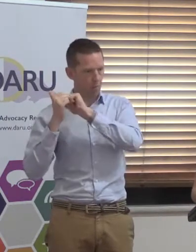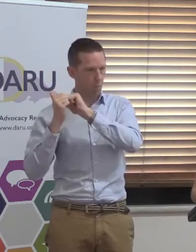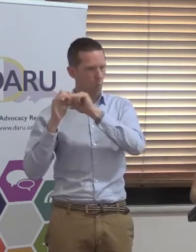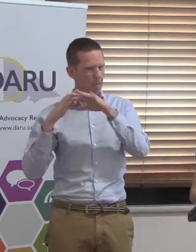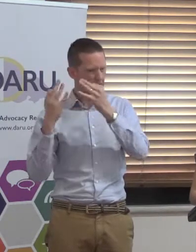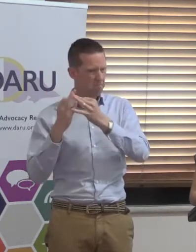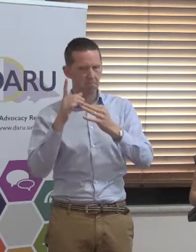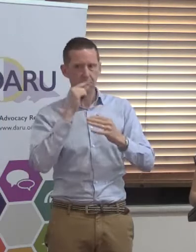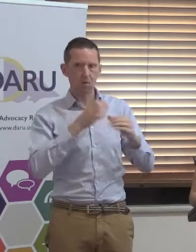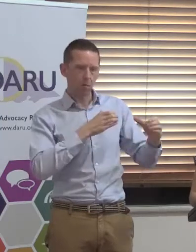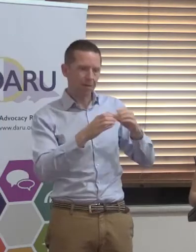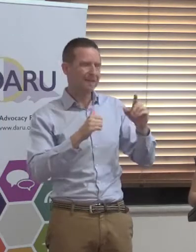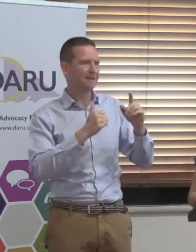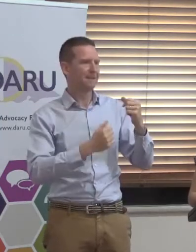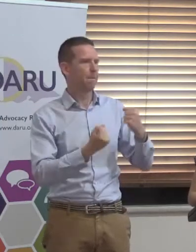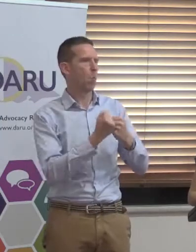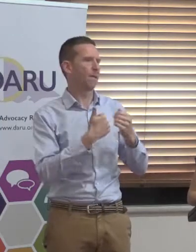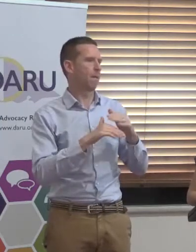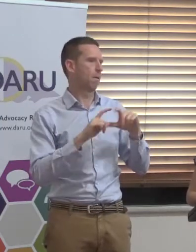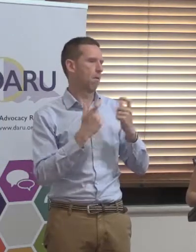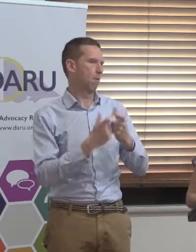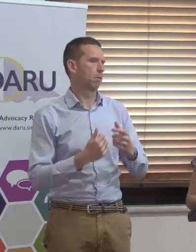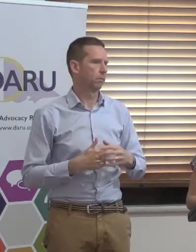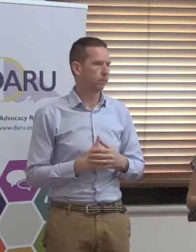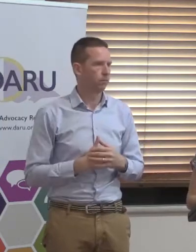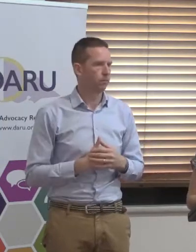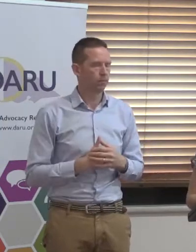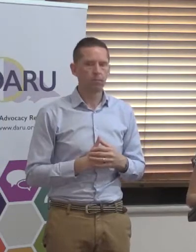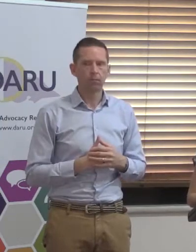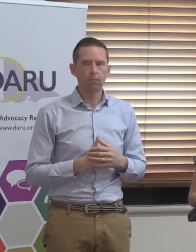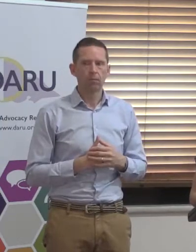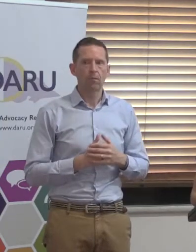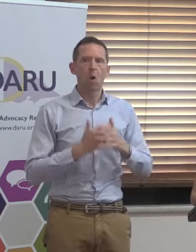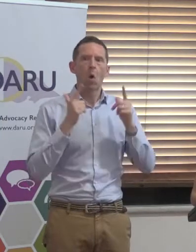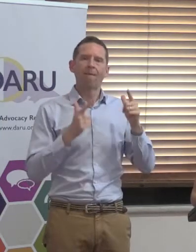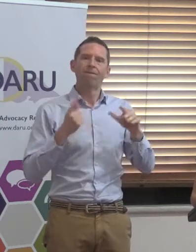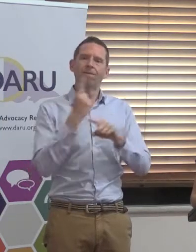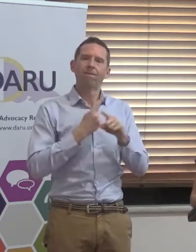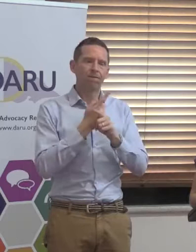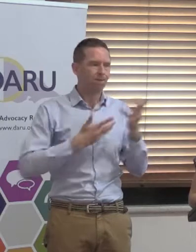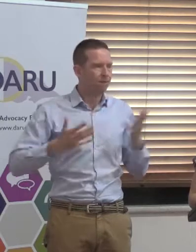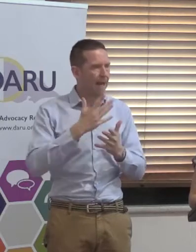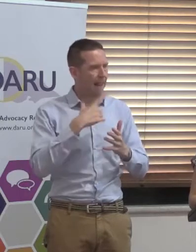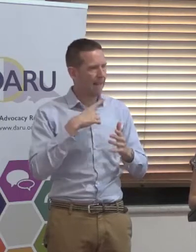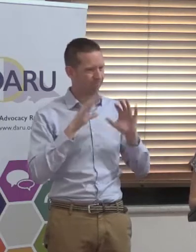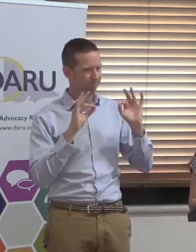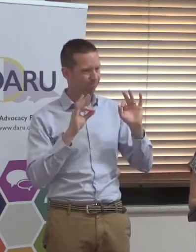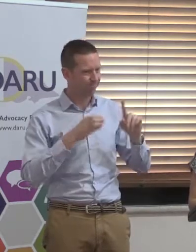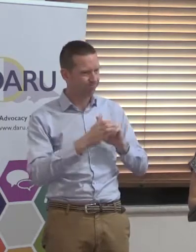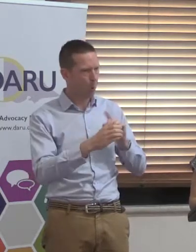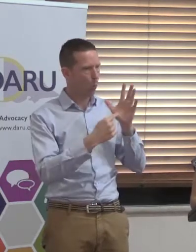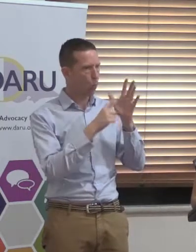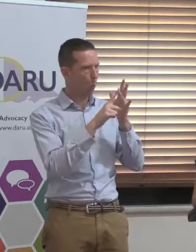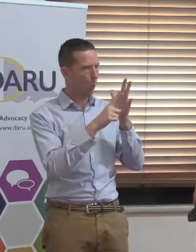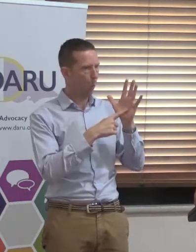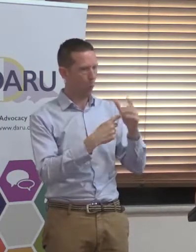So there was a lot of talk of a need for a proactive tool to complement